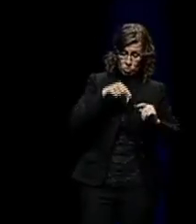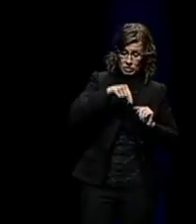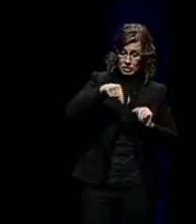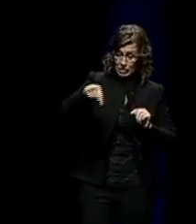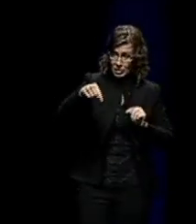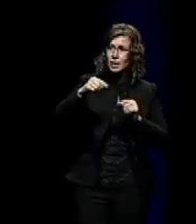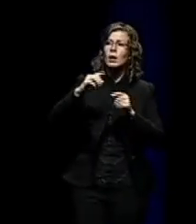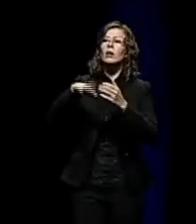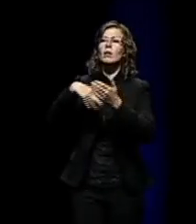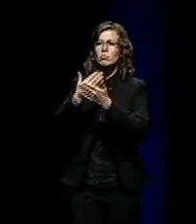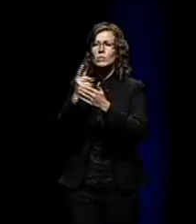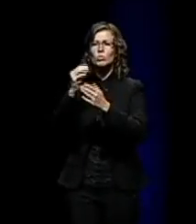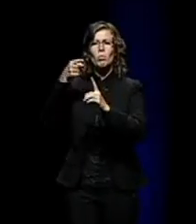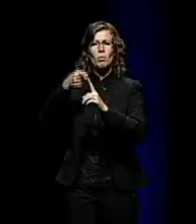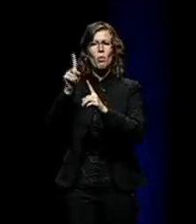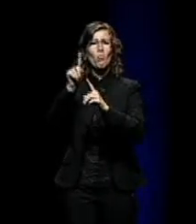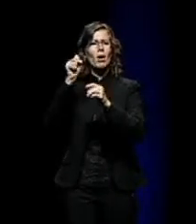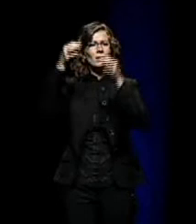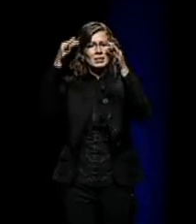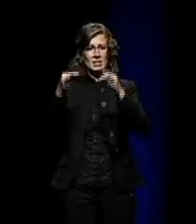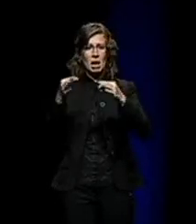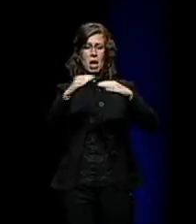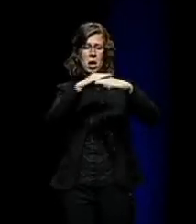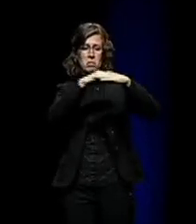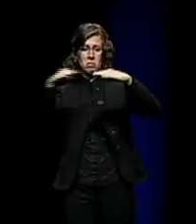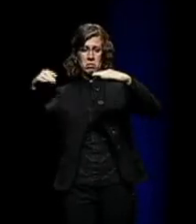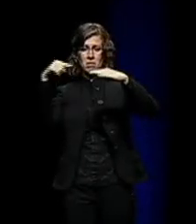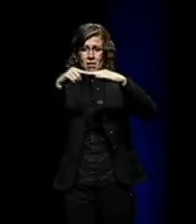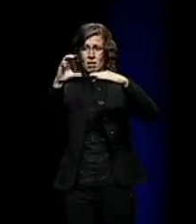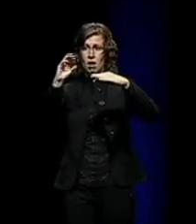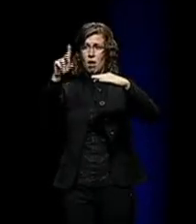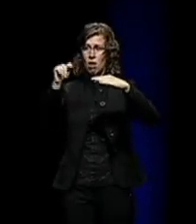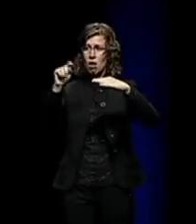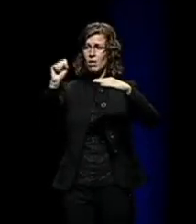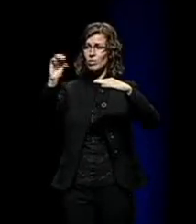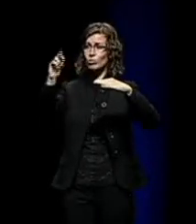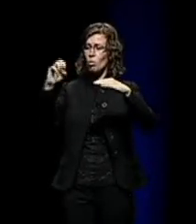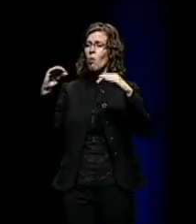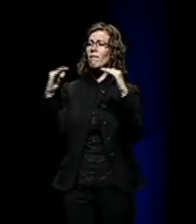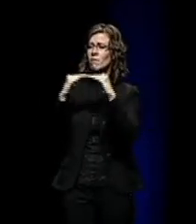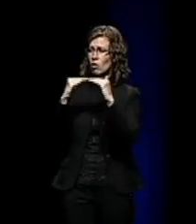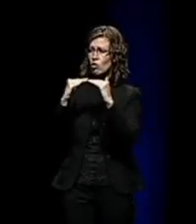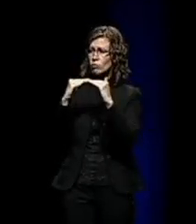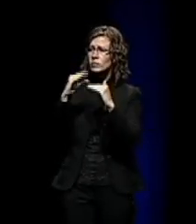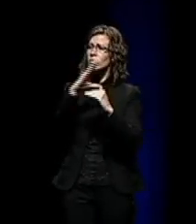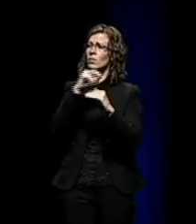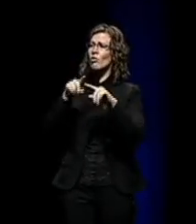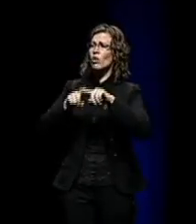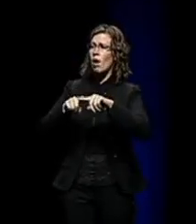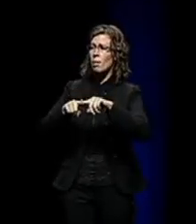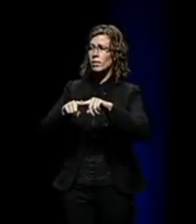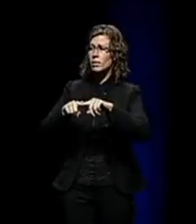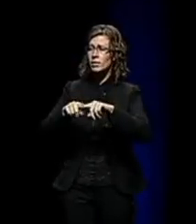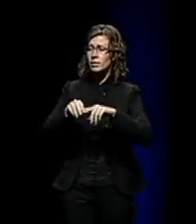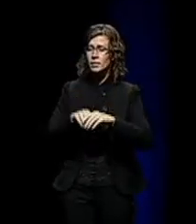and reliable. And that's the end of this circle. So now we have a development process. So you sort of see the way that we're